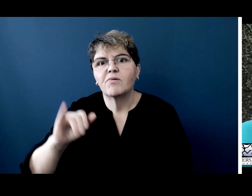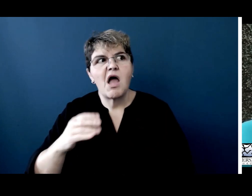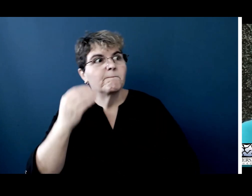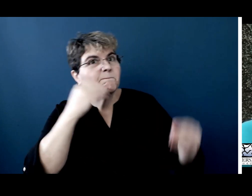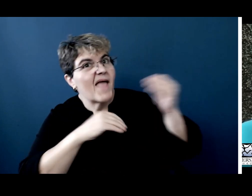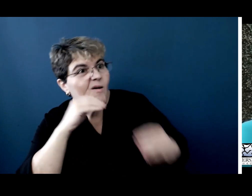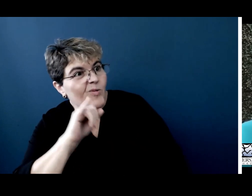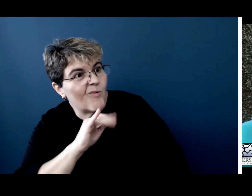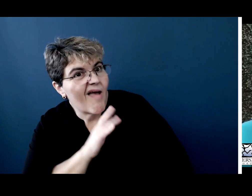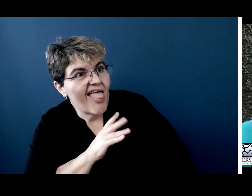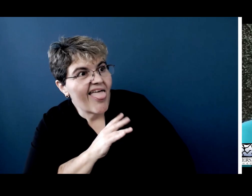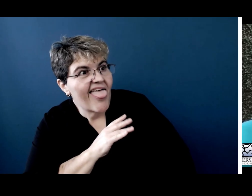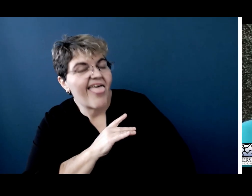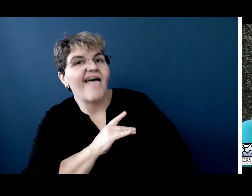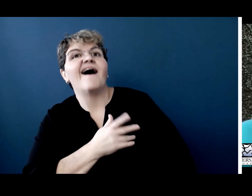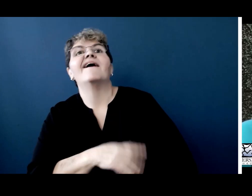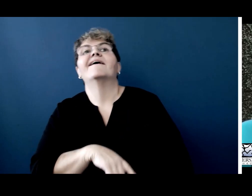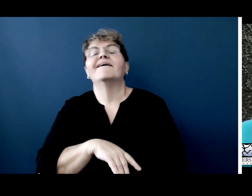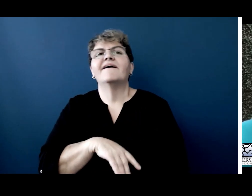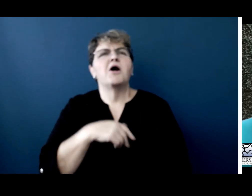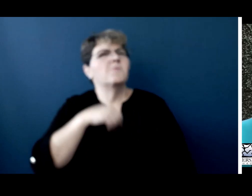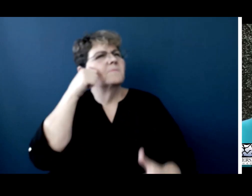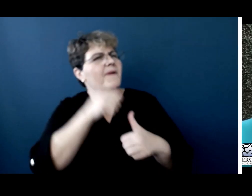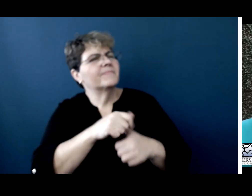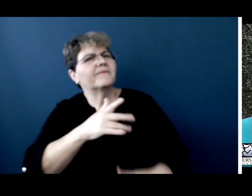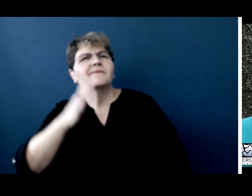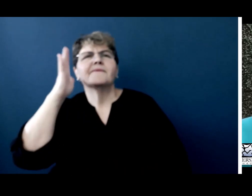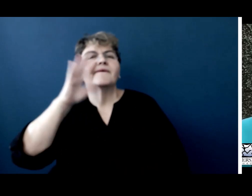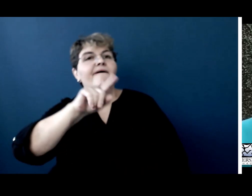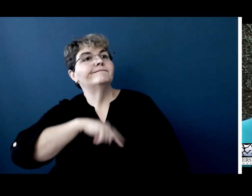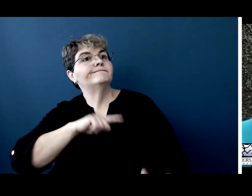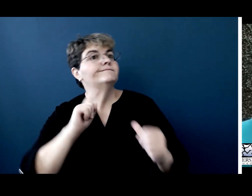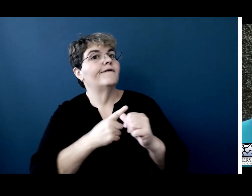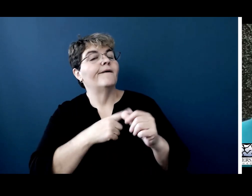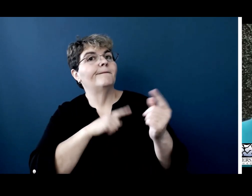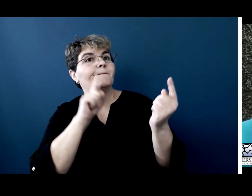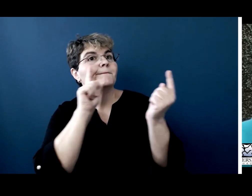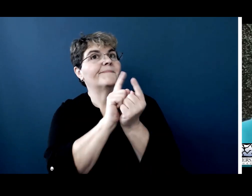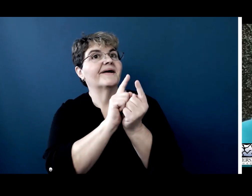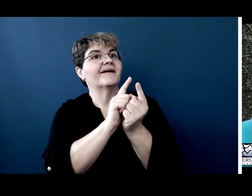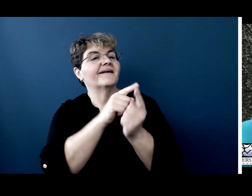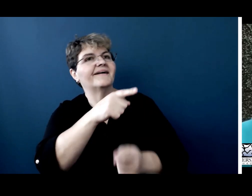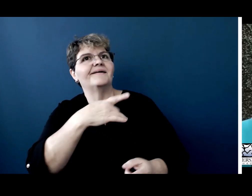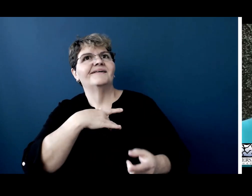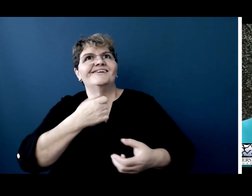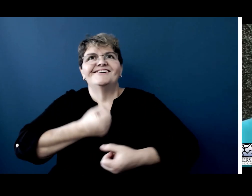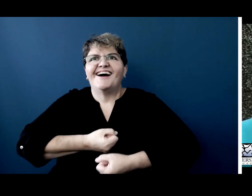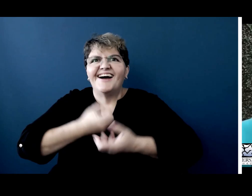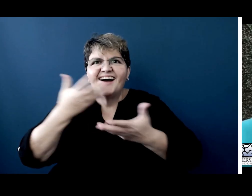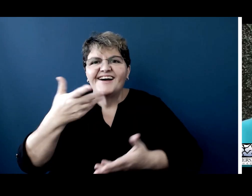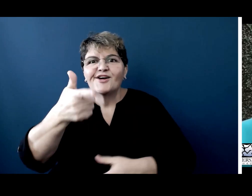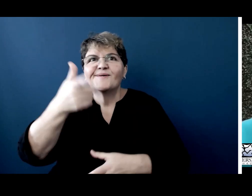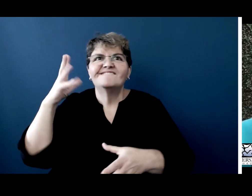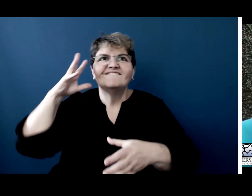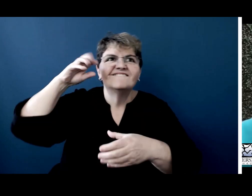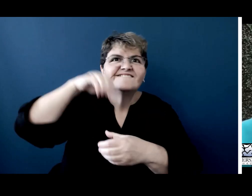you were involved in dating in high school. That was something you wanted to tell me about, all your different relationships and Yep. things like